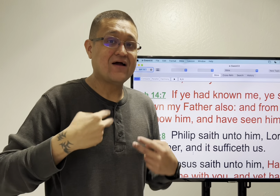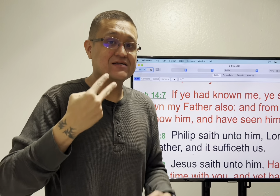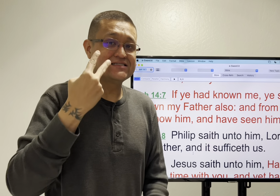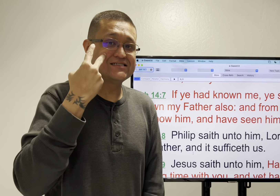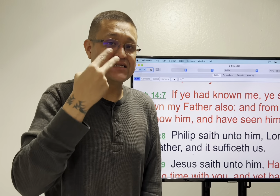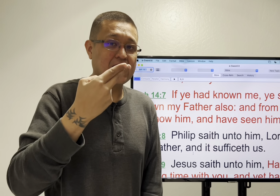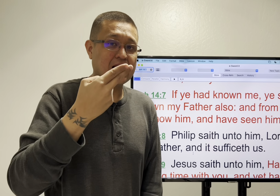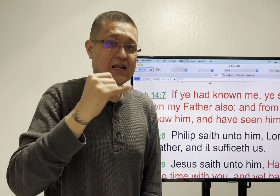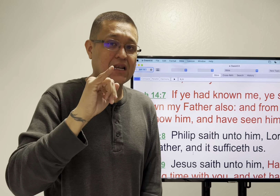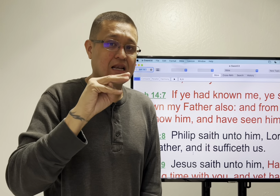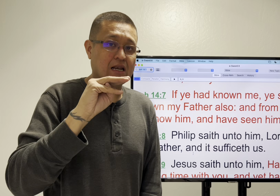and have seen him.